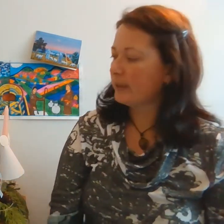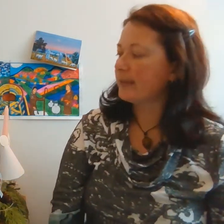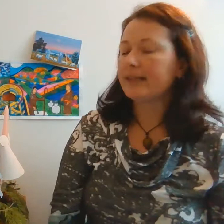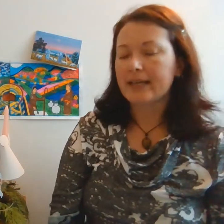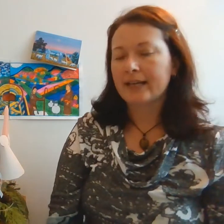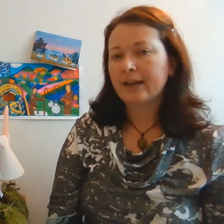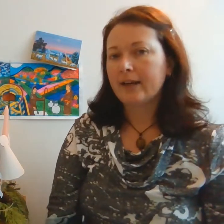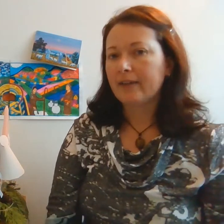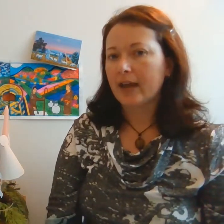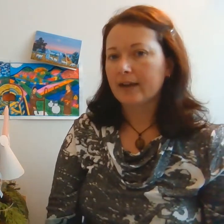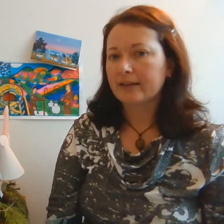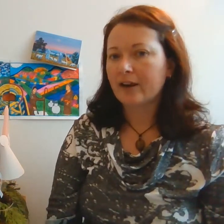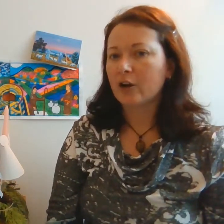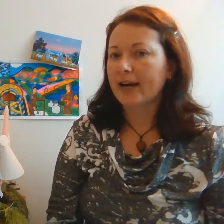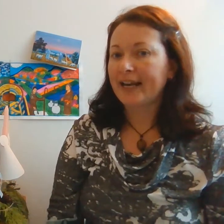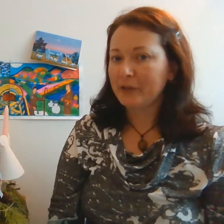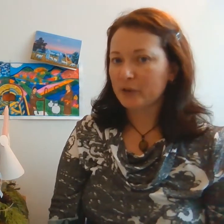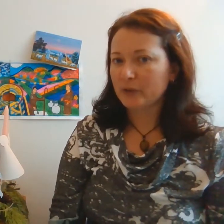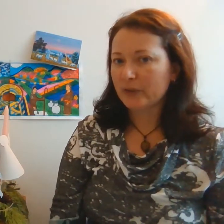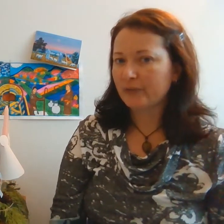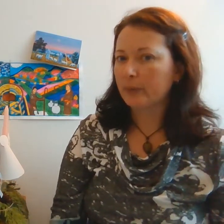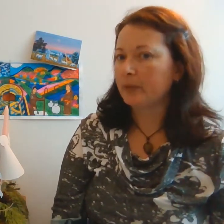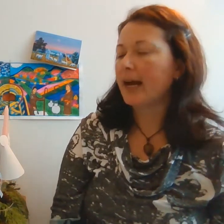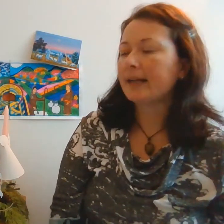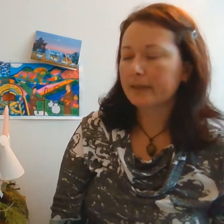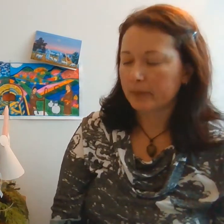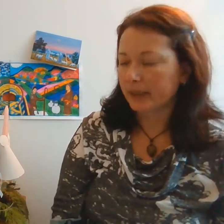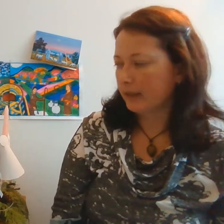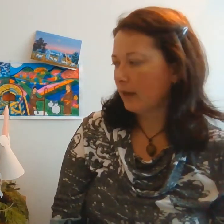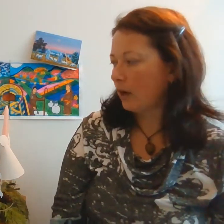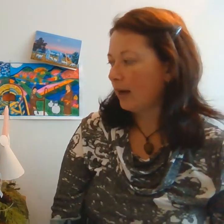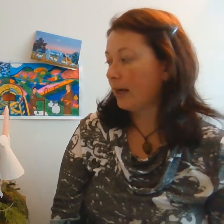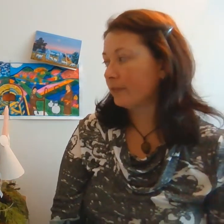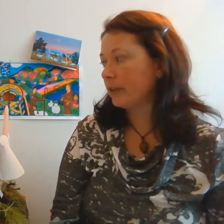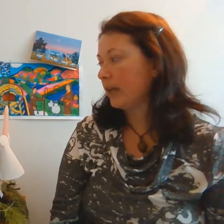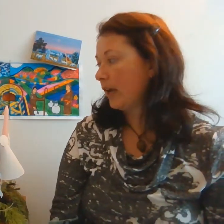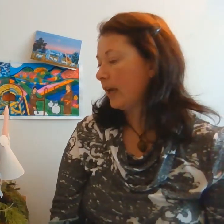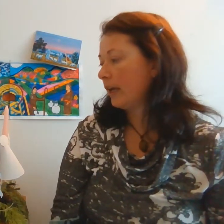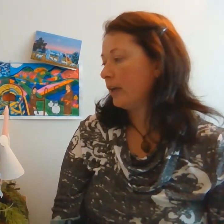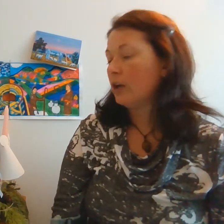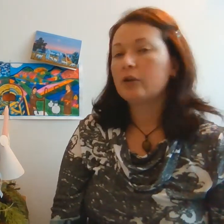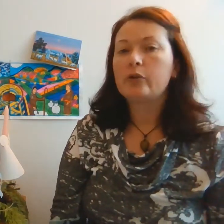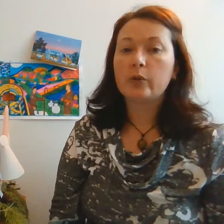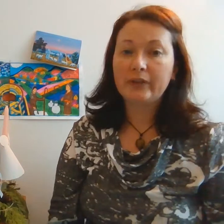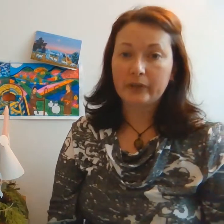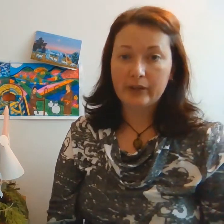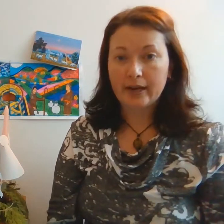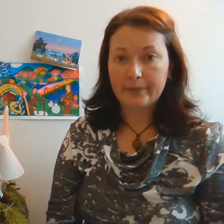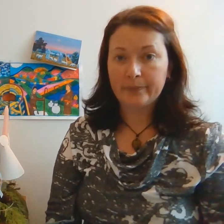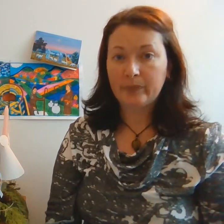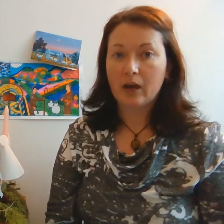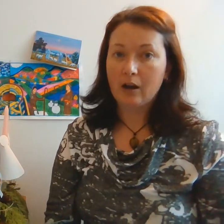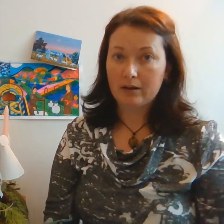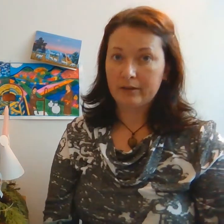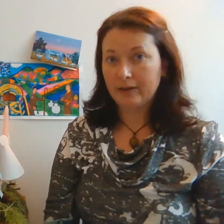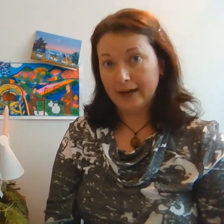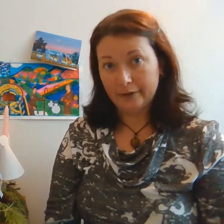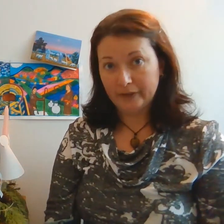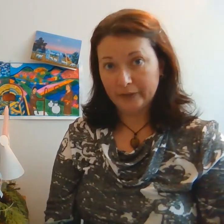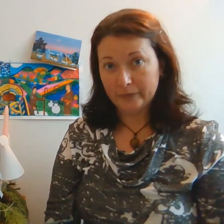can see that our angels from last week are having a joyful time on our Advent